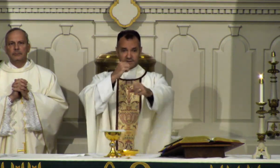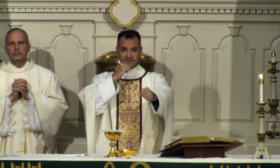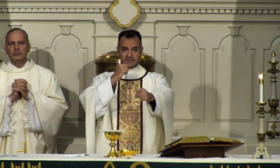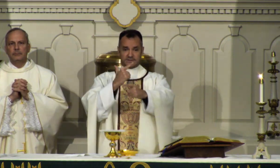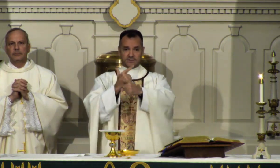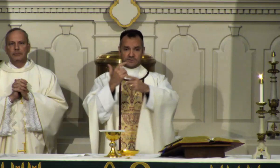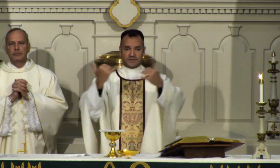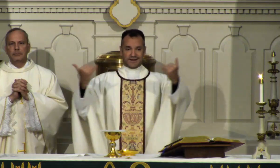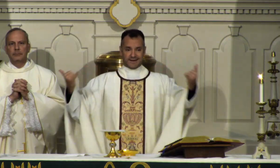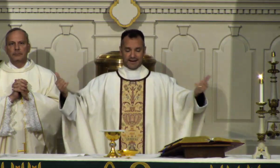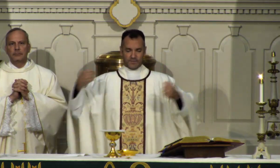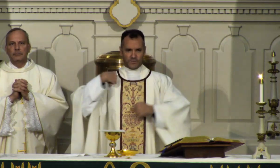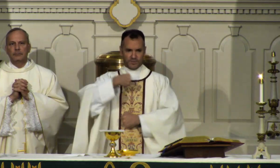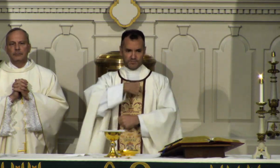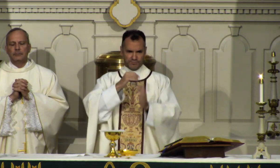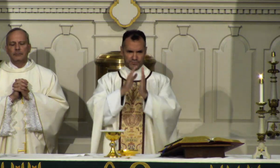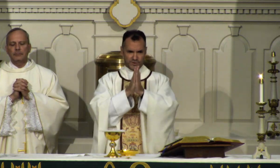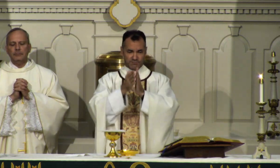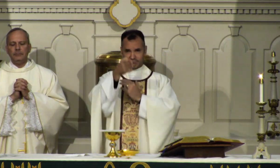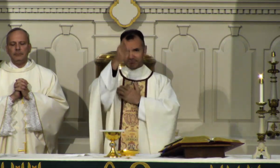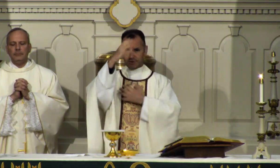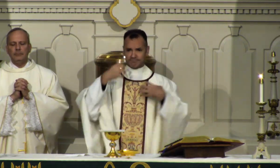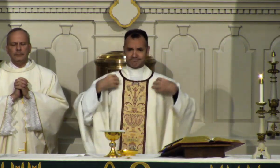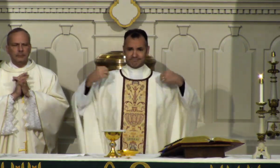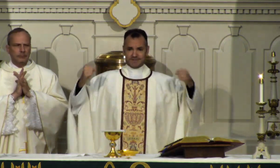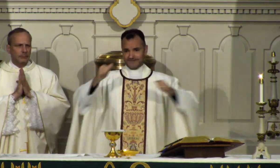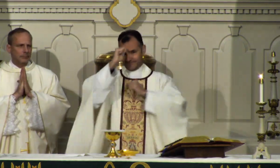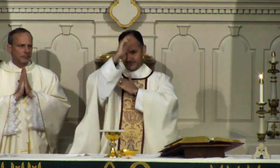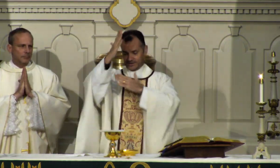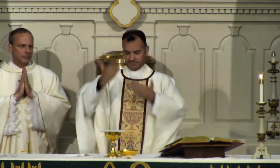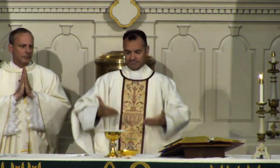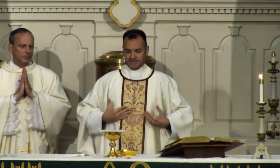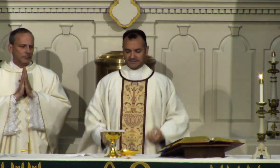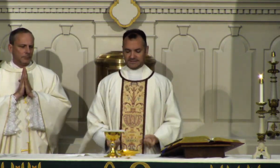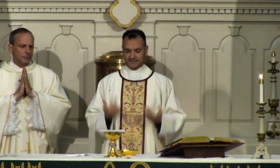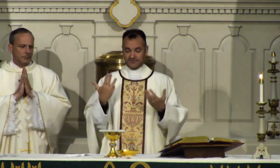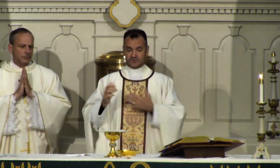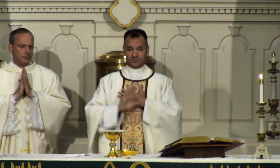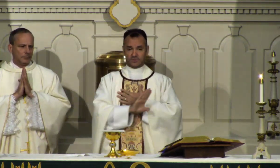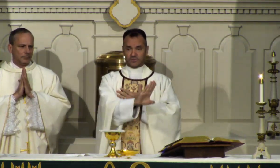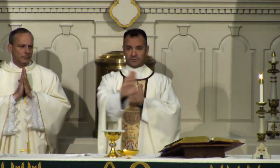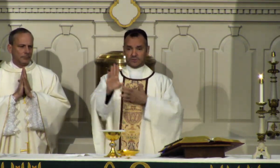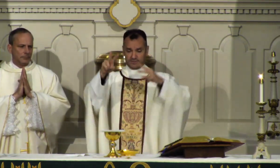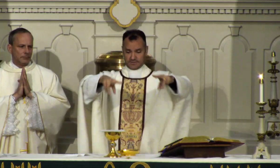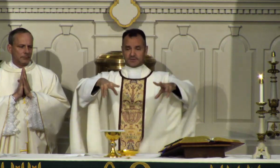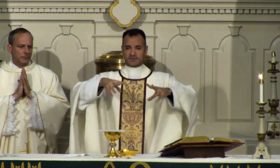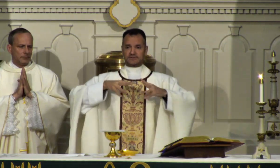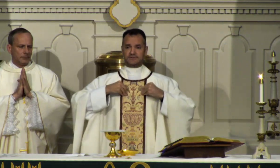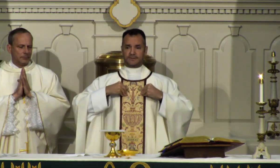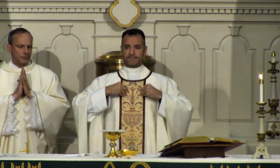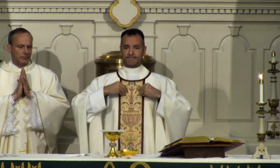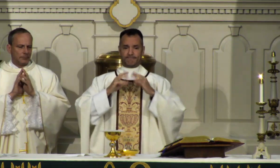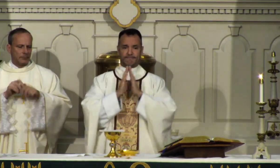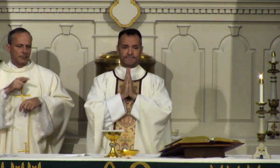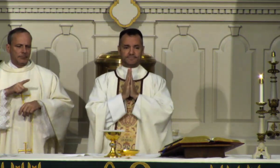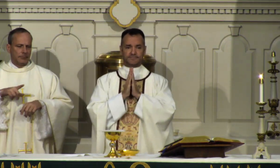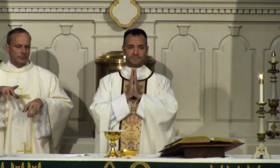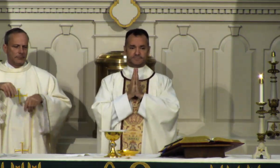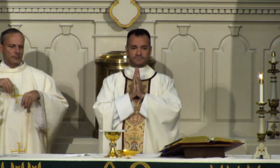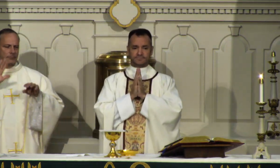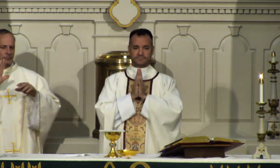Pray, brothers and sisters, that my sacrifice and yours may be acceptable to God, the Almighty Father.